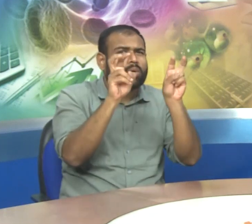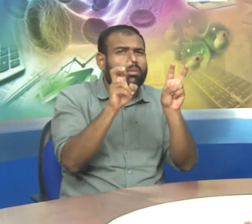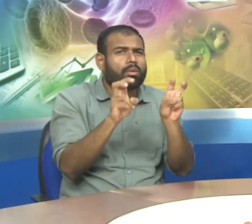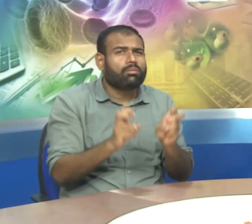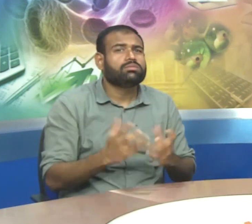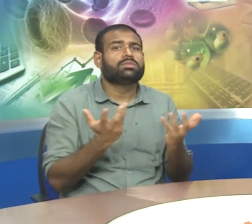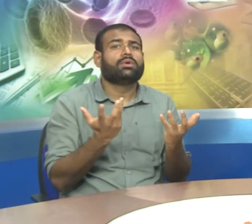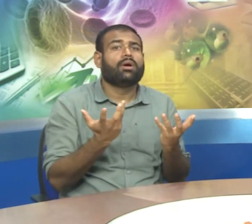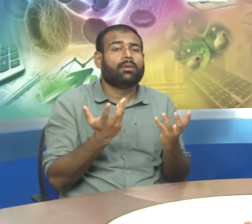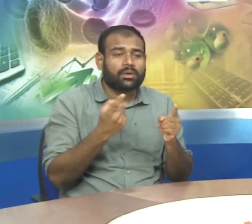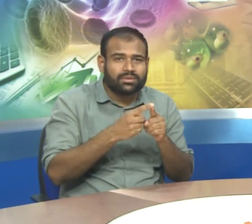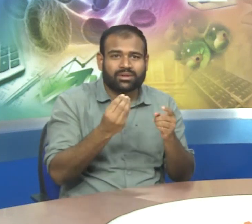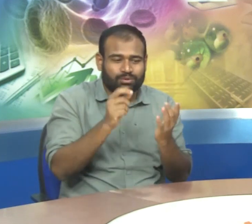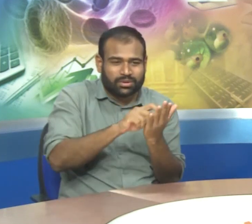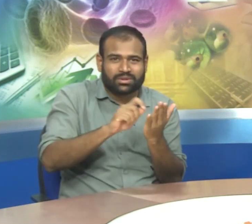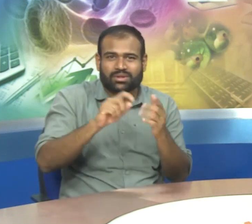You can see them on screen.